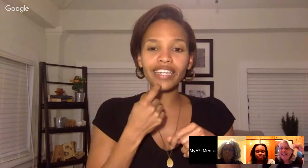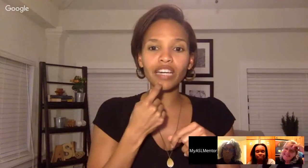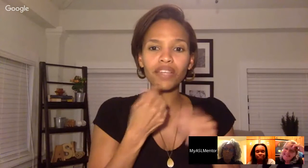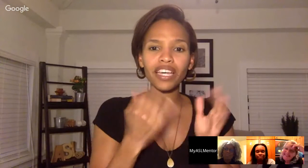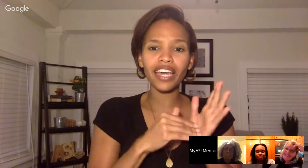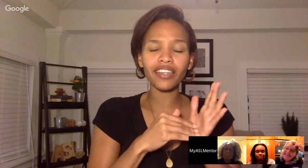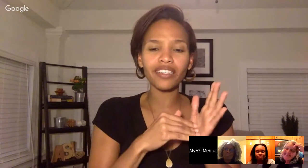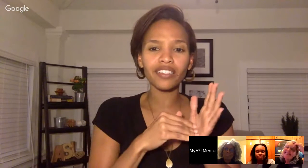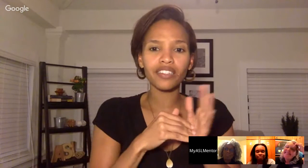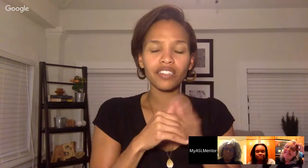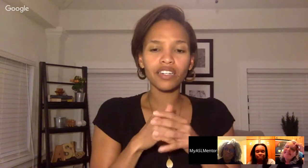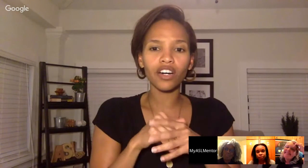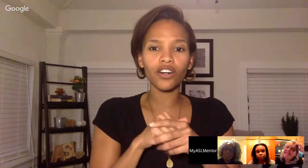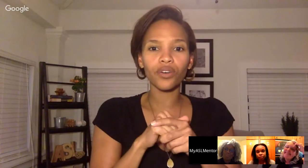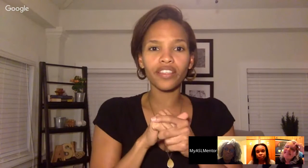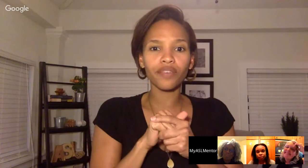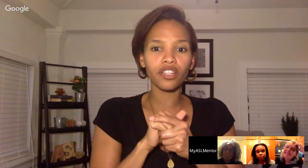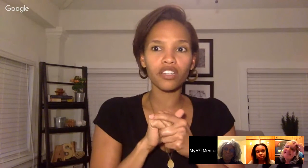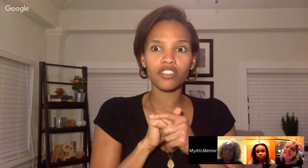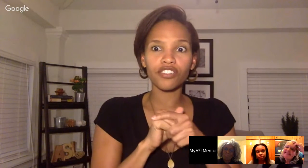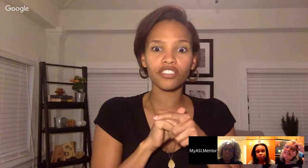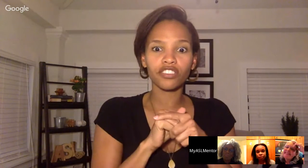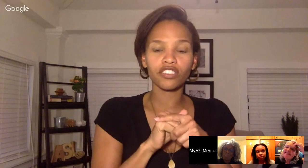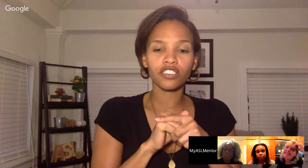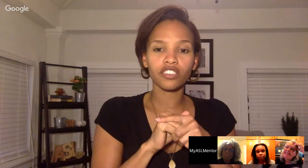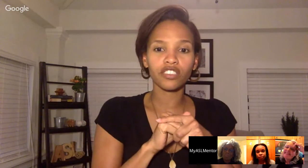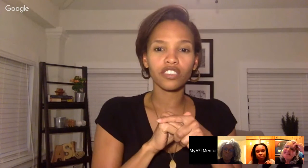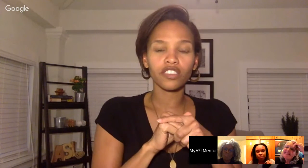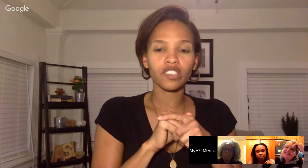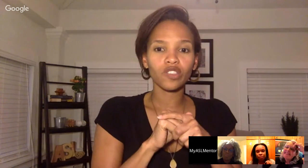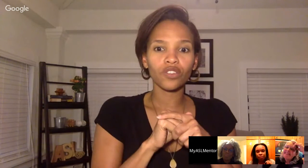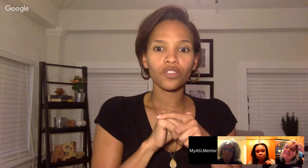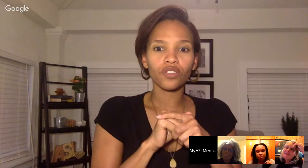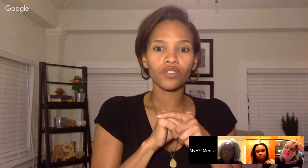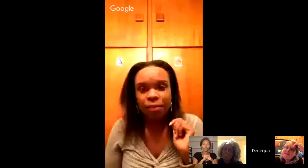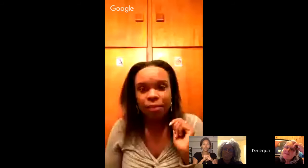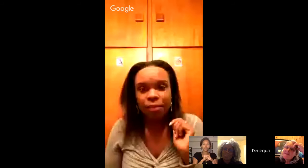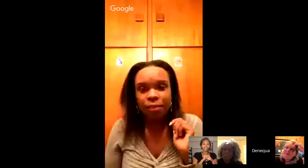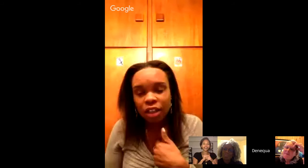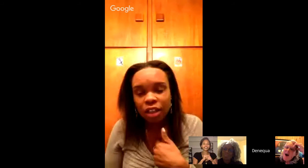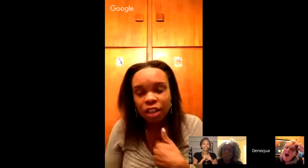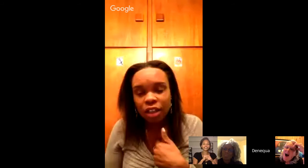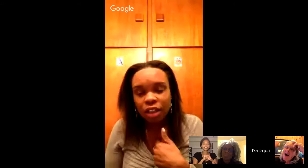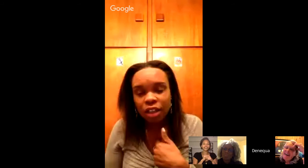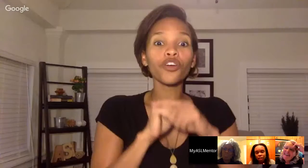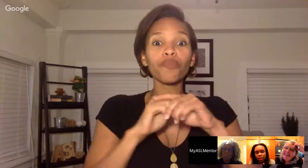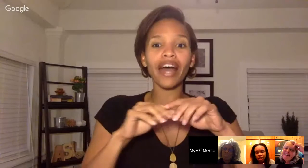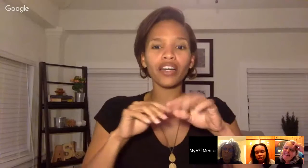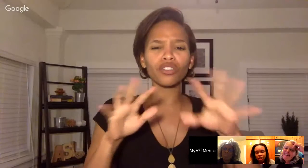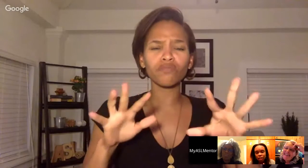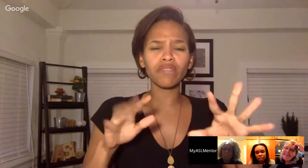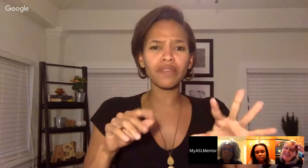Say something again. Uh-oh, I think we lost her. Me? Yes. Oh, you're back. Oh,